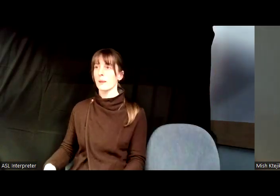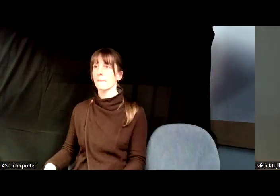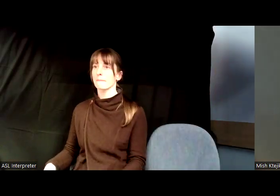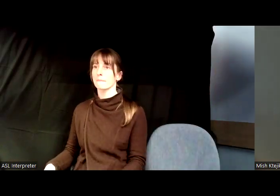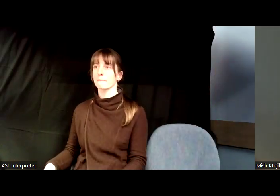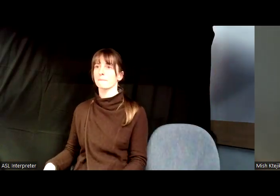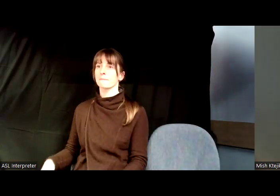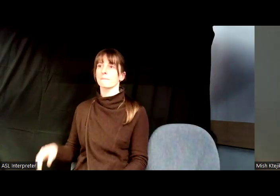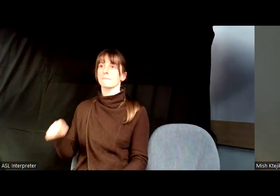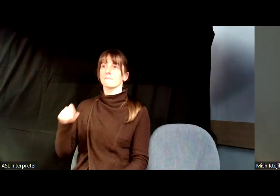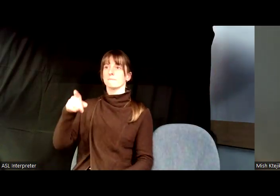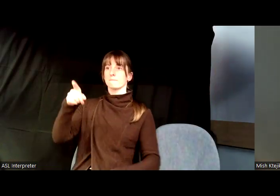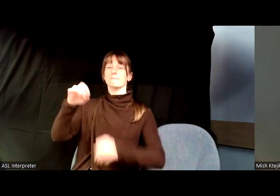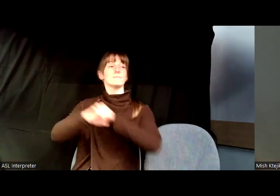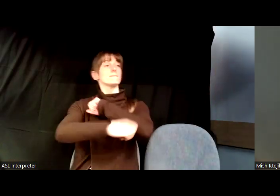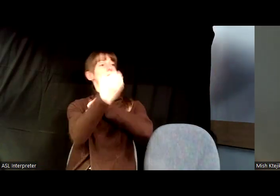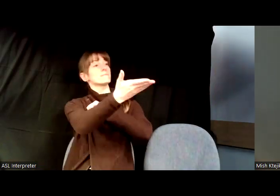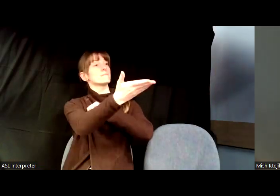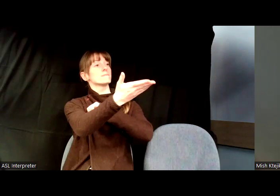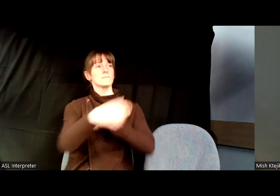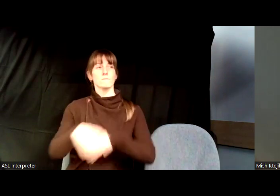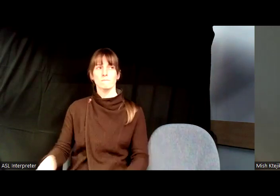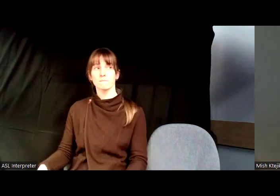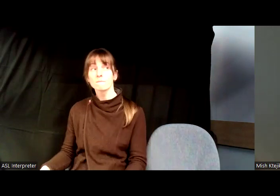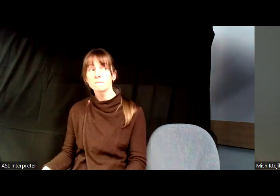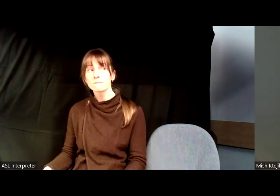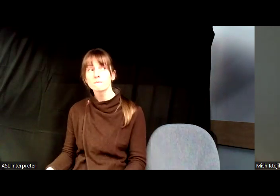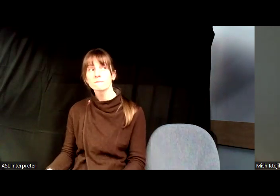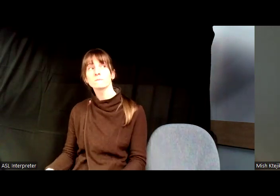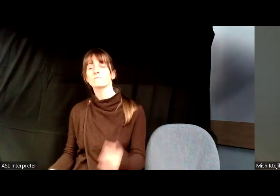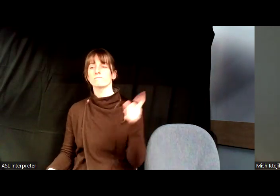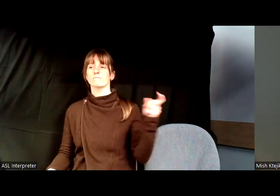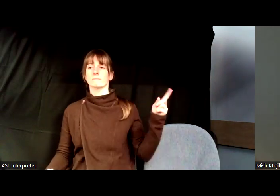So moving, Yeah, Eric.